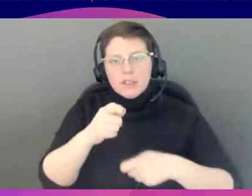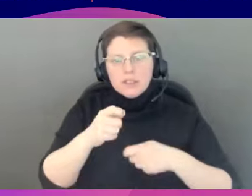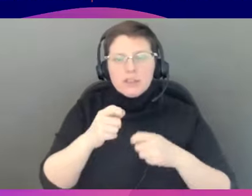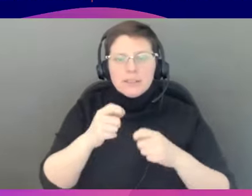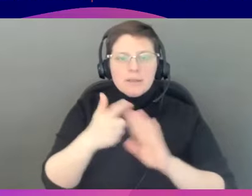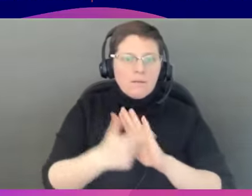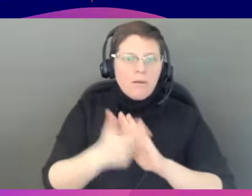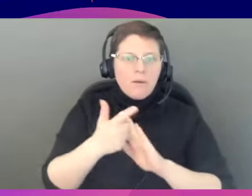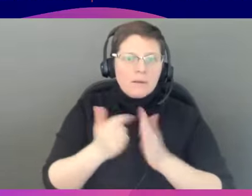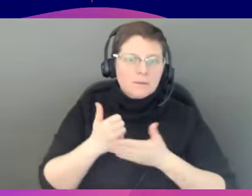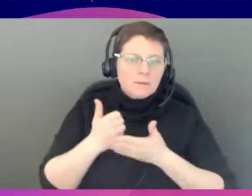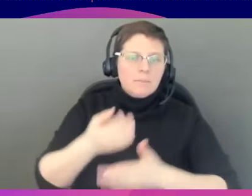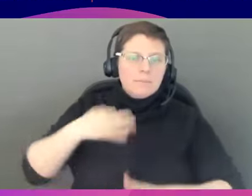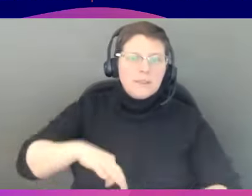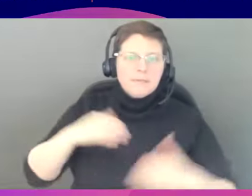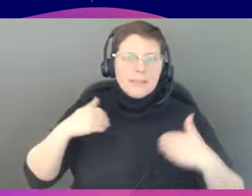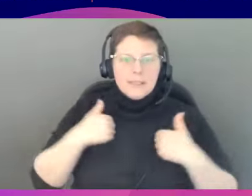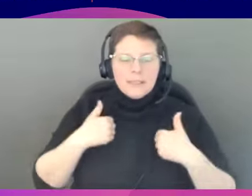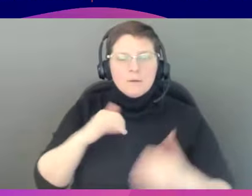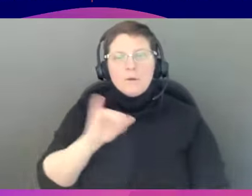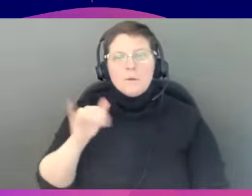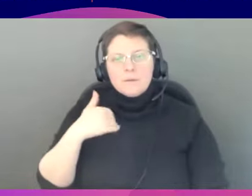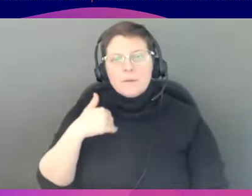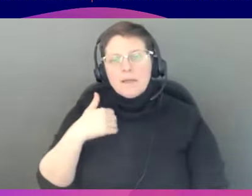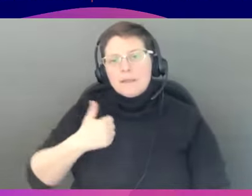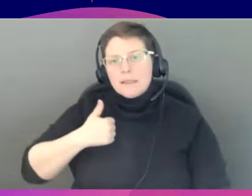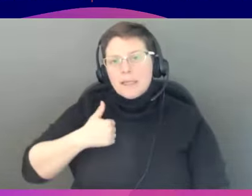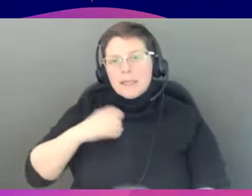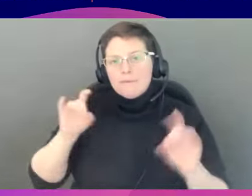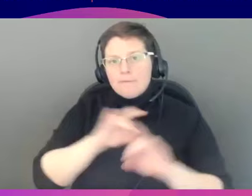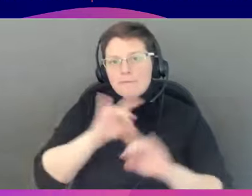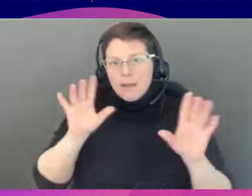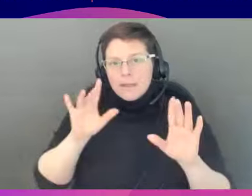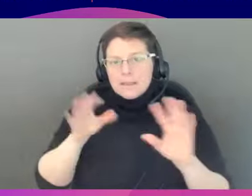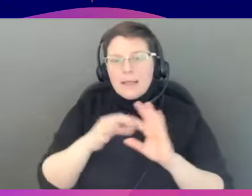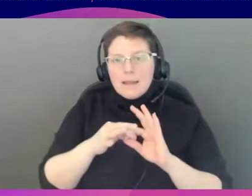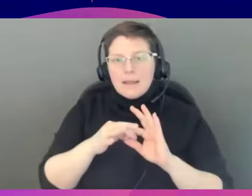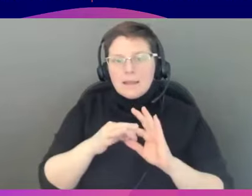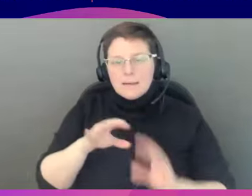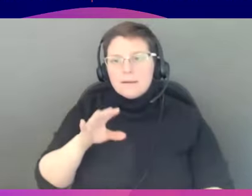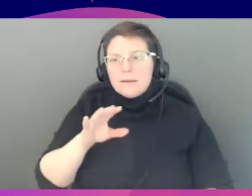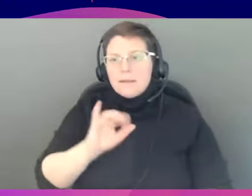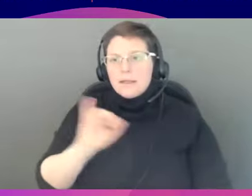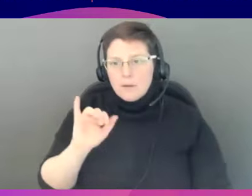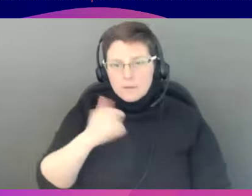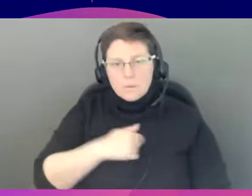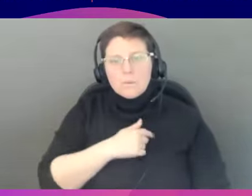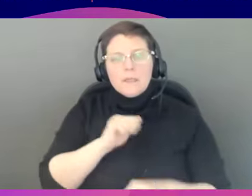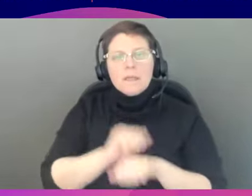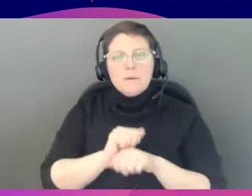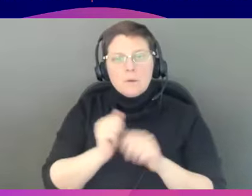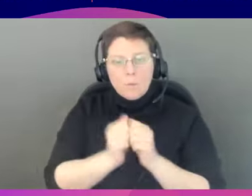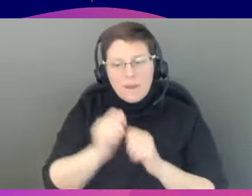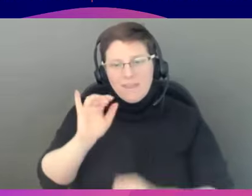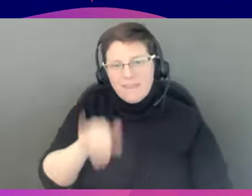We also have the Canadian Violence Link Coalition, and the ACT project works with Humane Canada's Canadian Violence Link